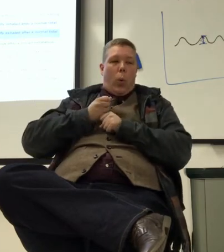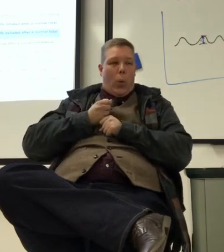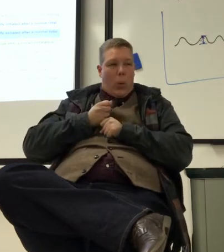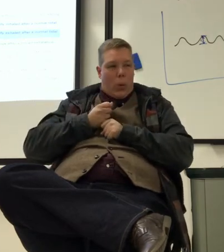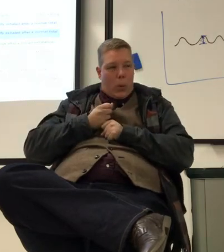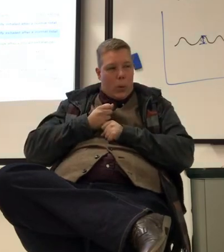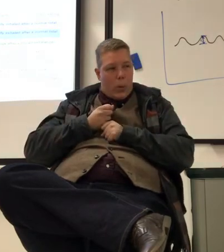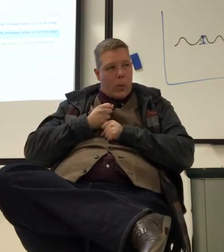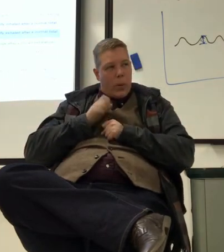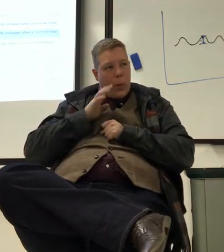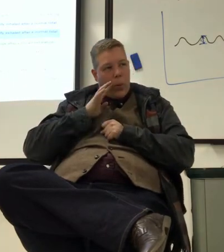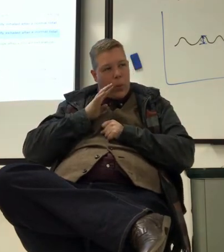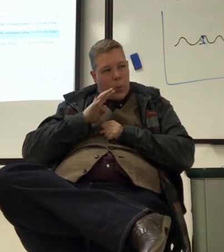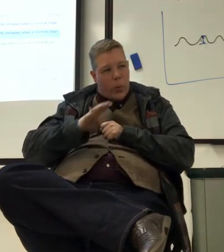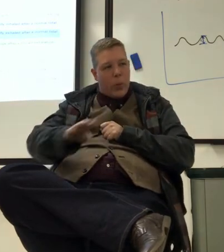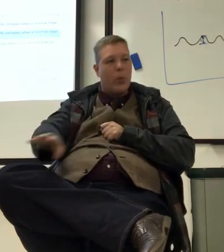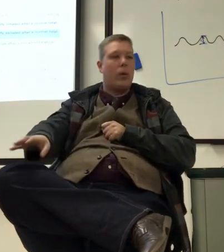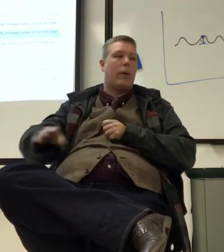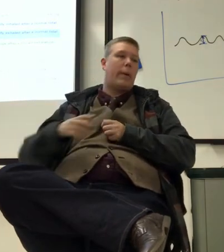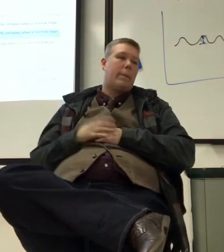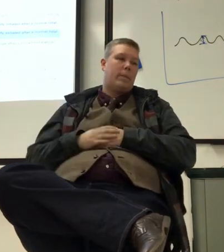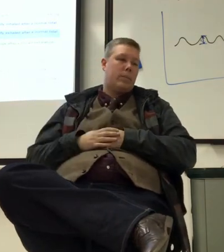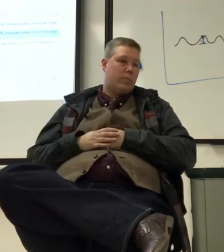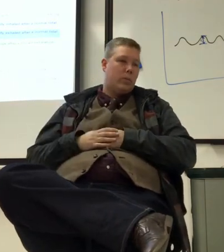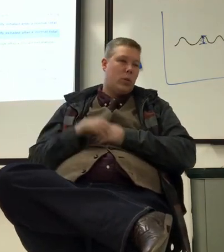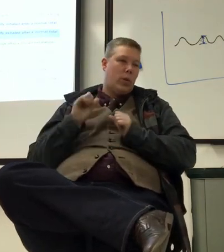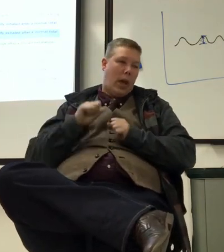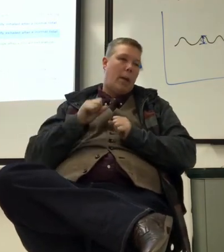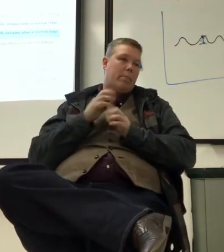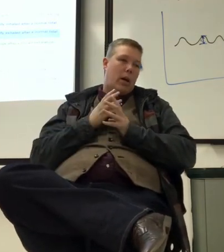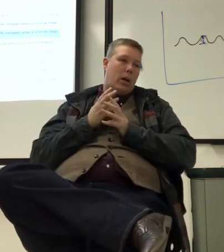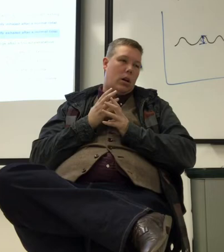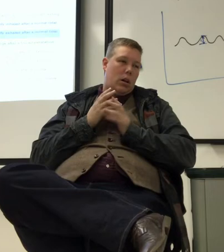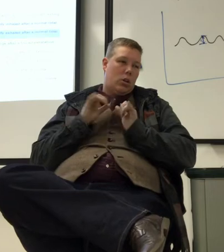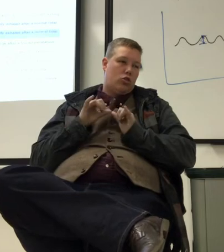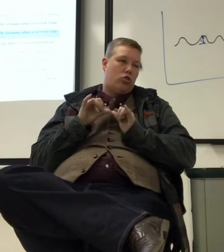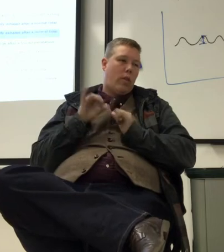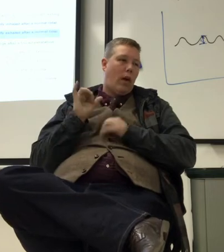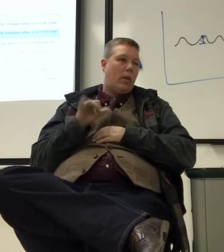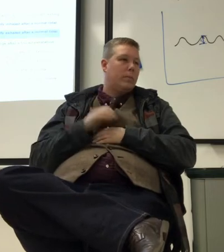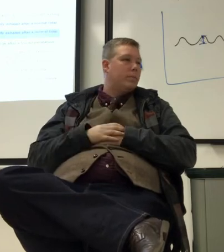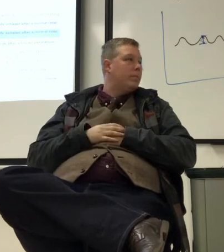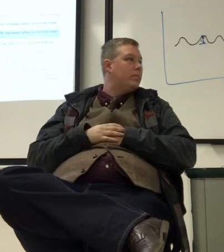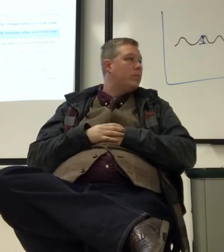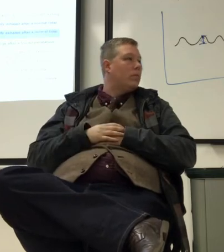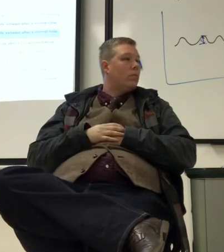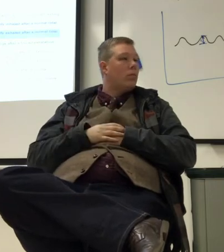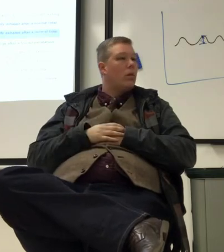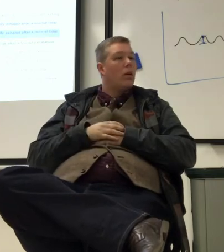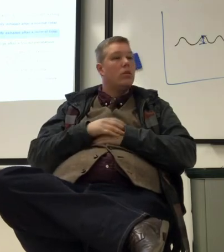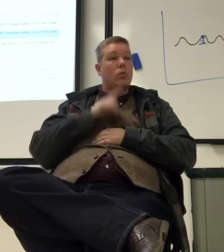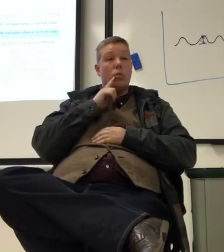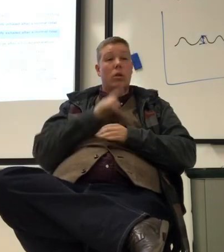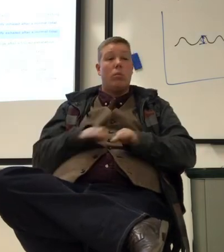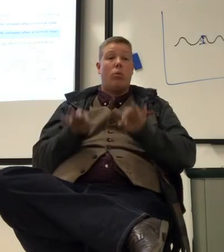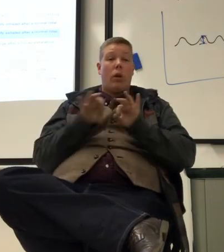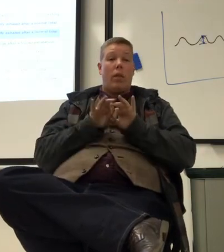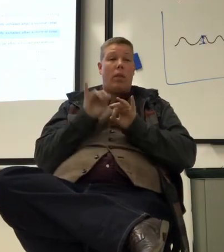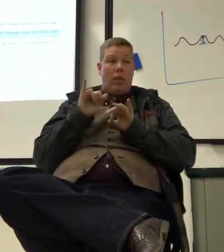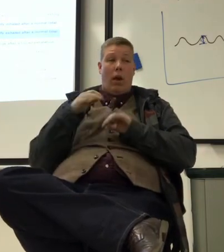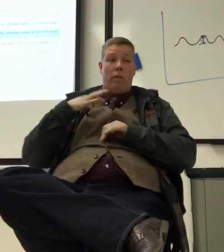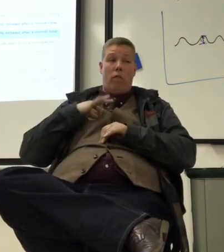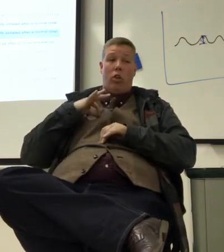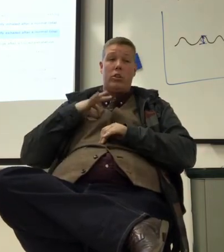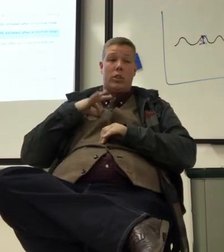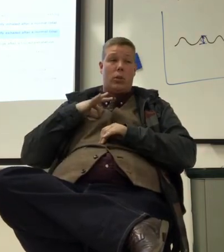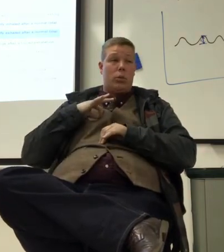that. Okay. So it's very important that the subject gives a real maximal effort